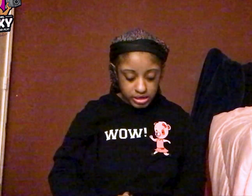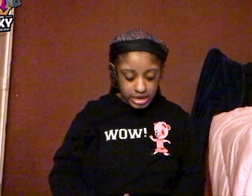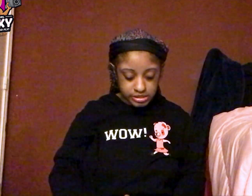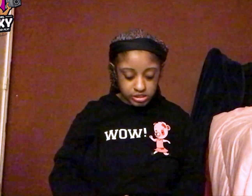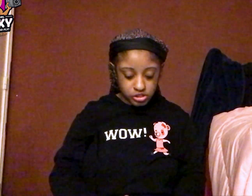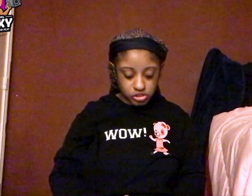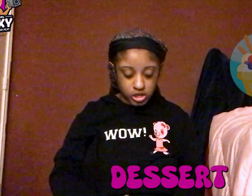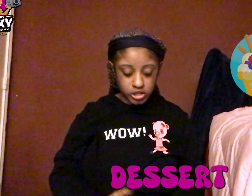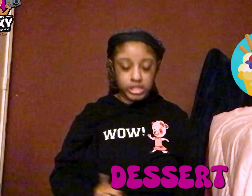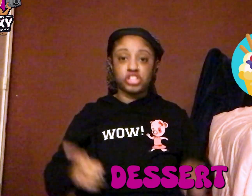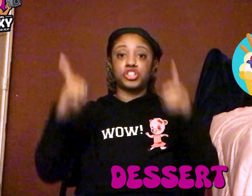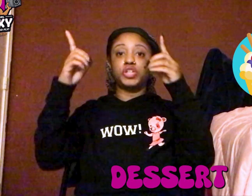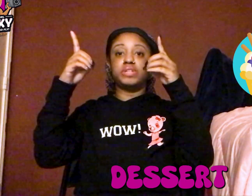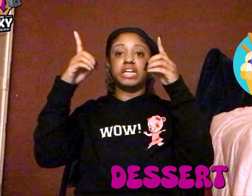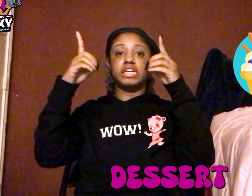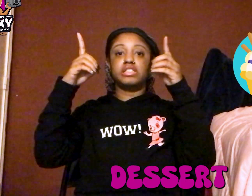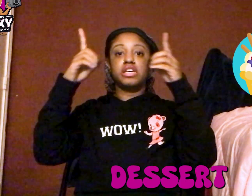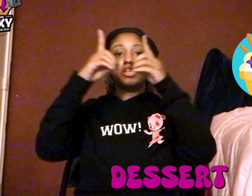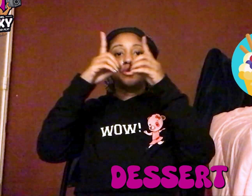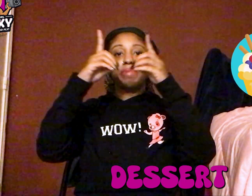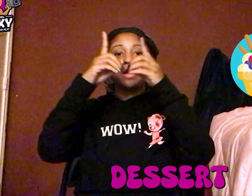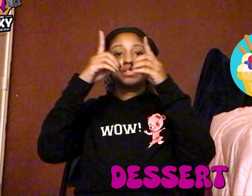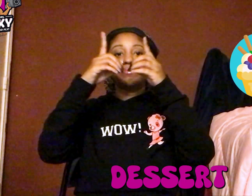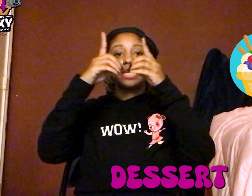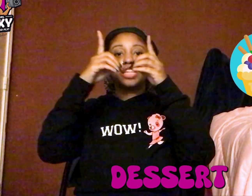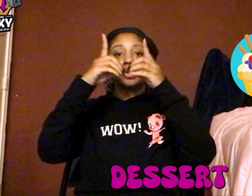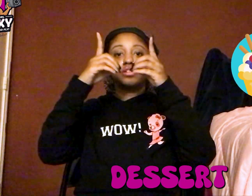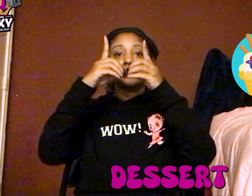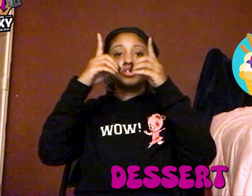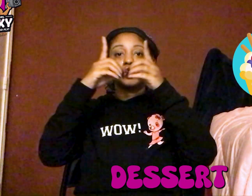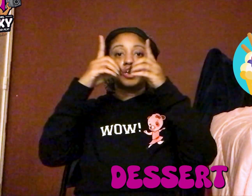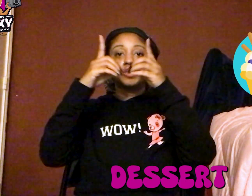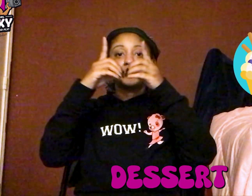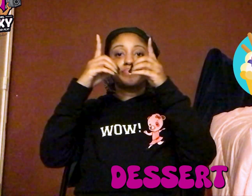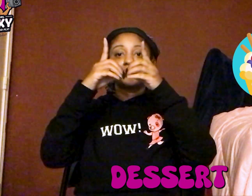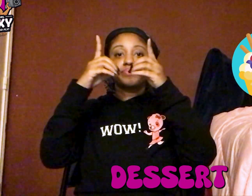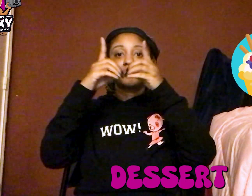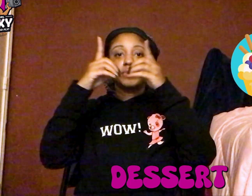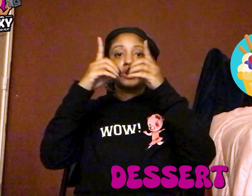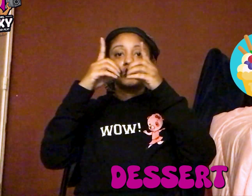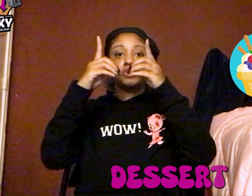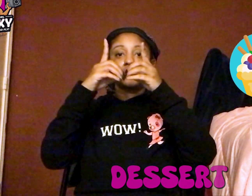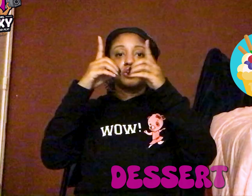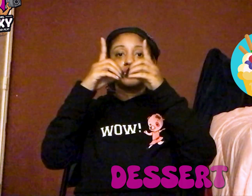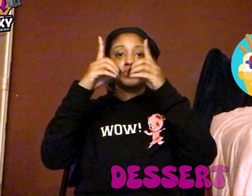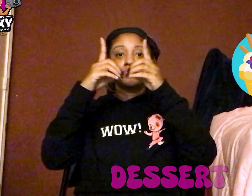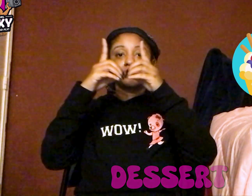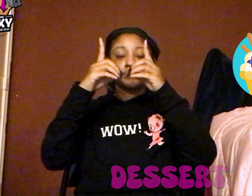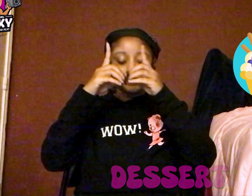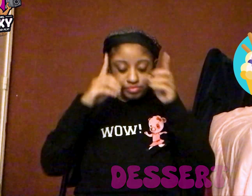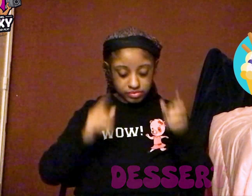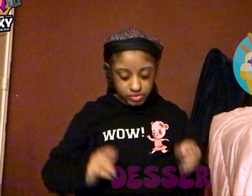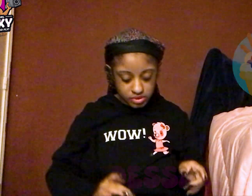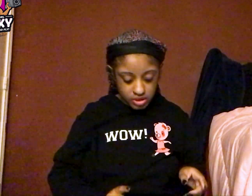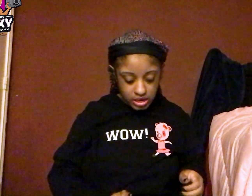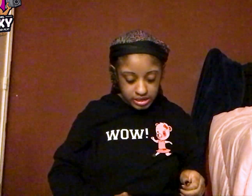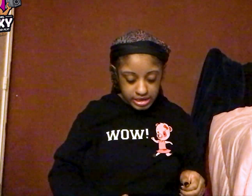Next is dessert. You get your two D's, you bounce them together. Dessert. Dessert. Next